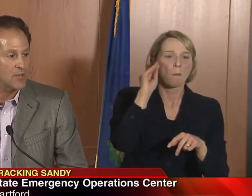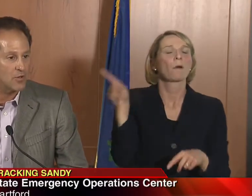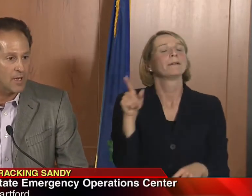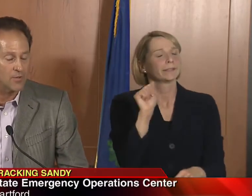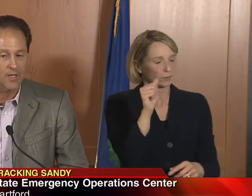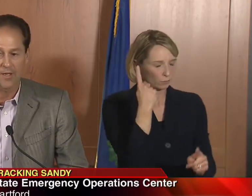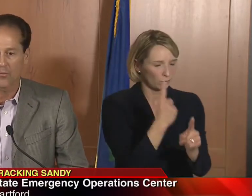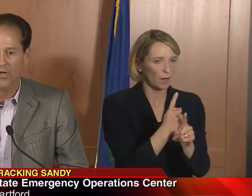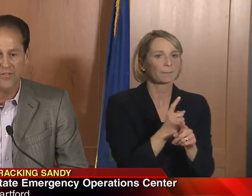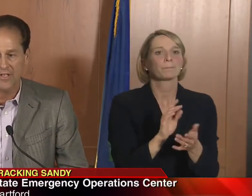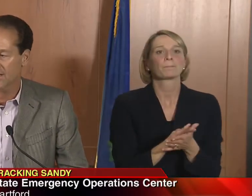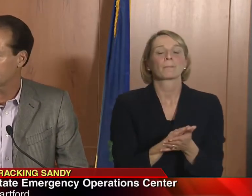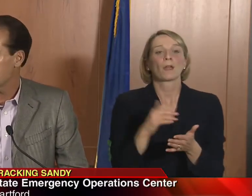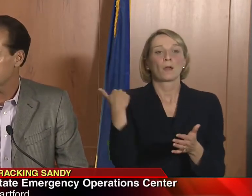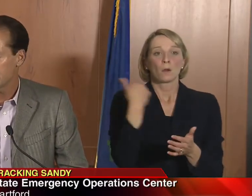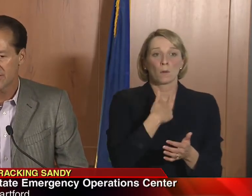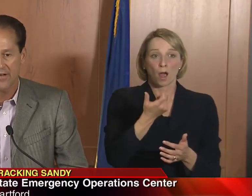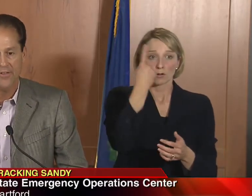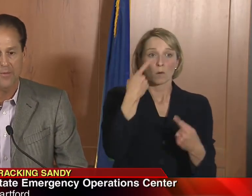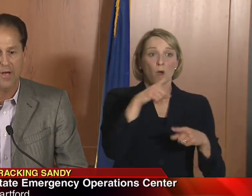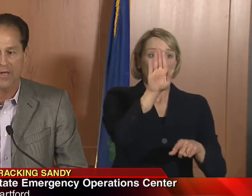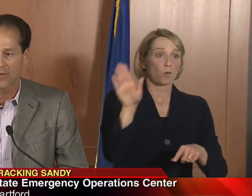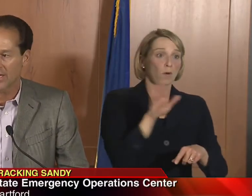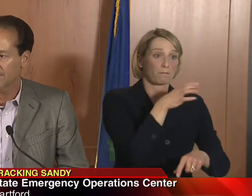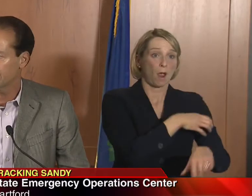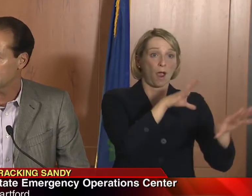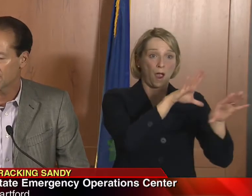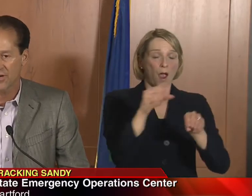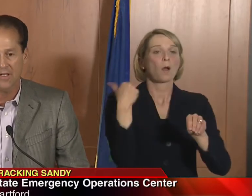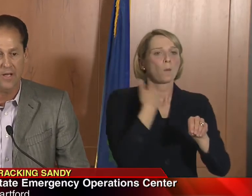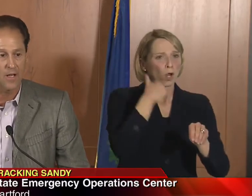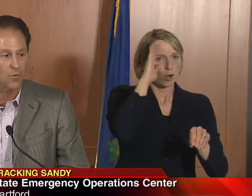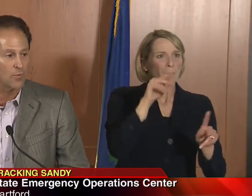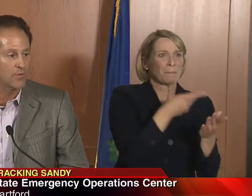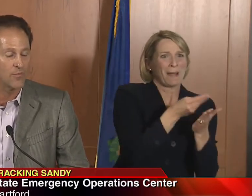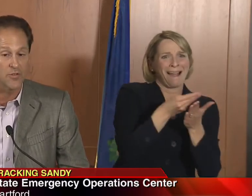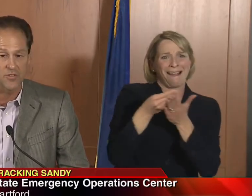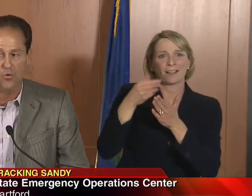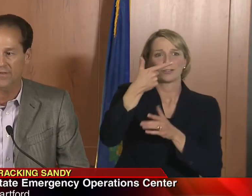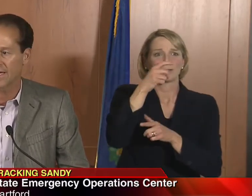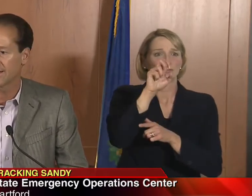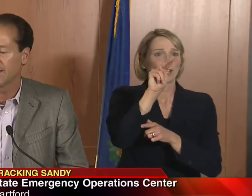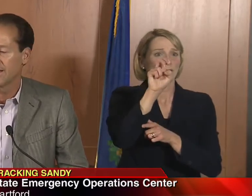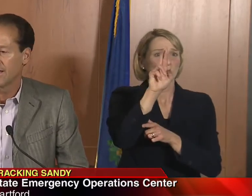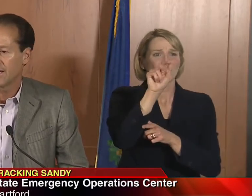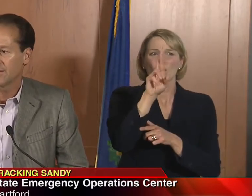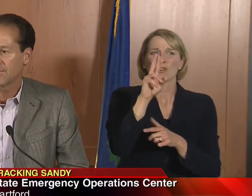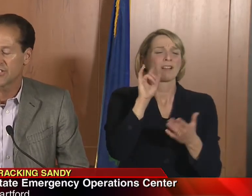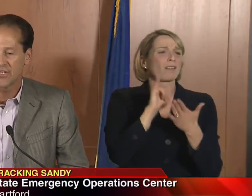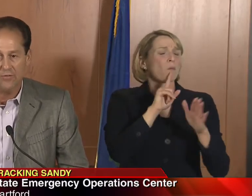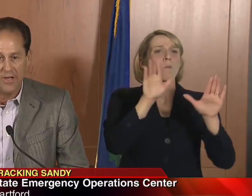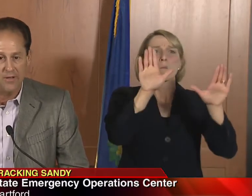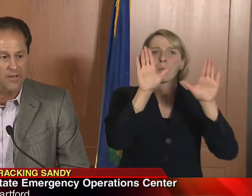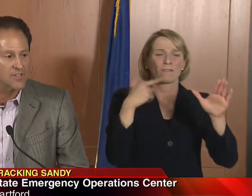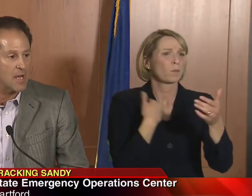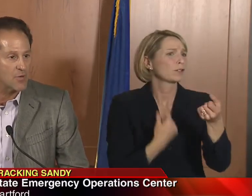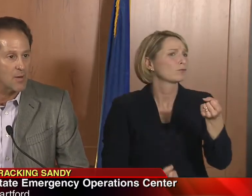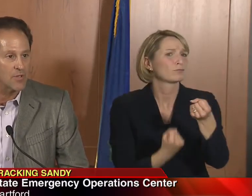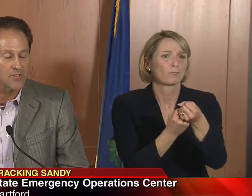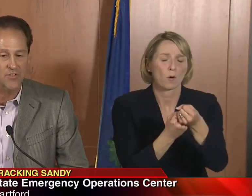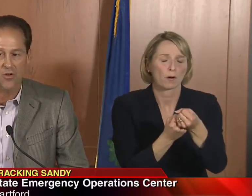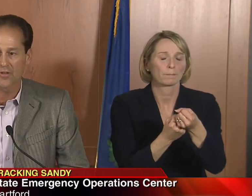extent that you're out, we understand a lot of generators came out, and that's great. We fully support that. A generator, if